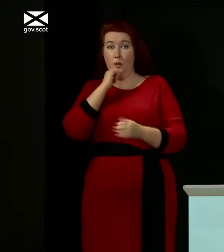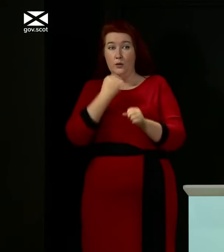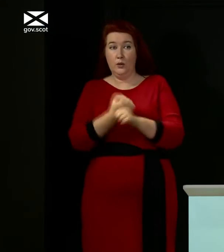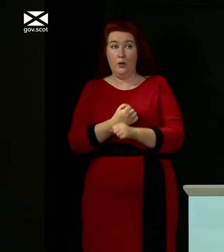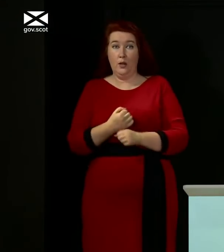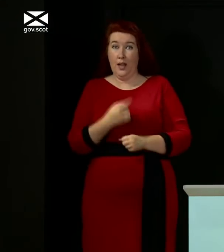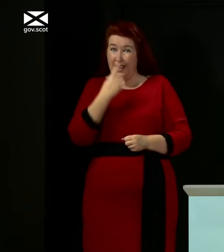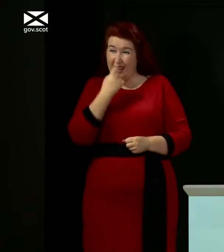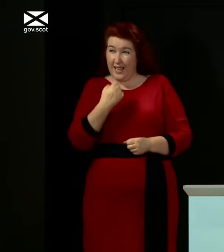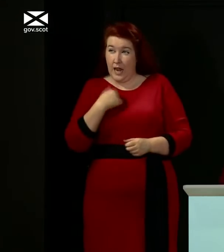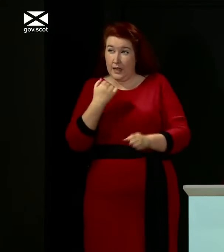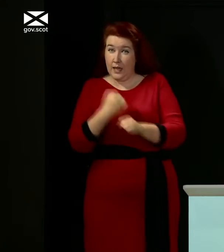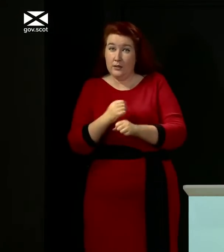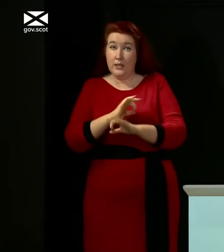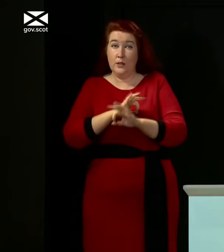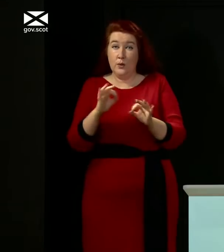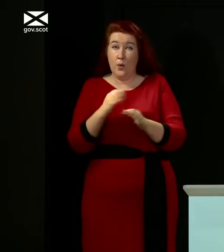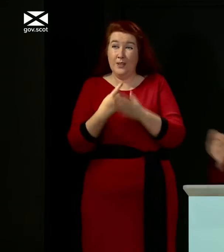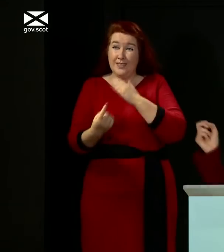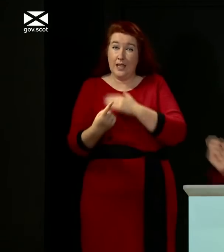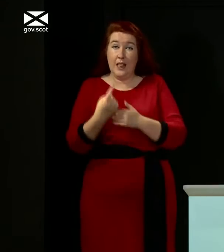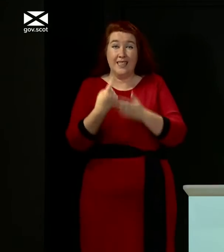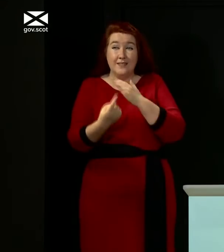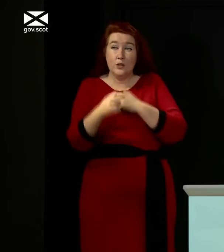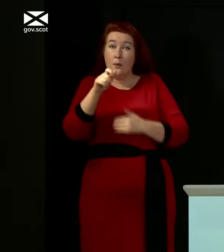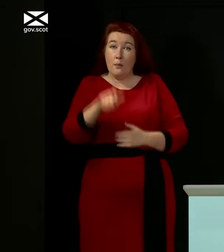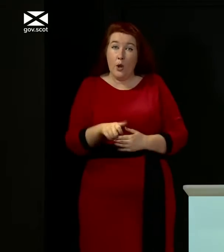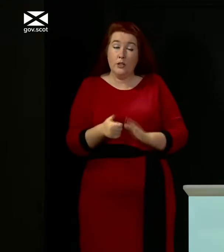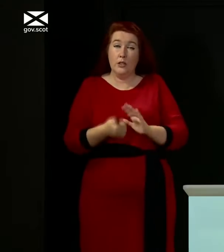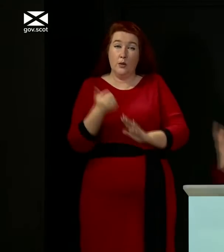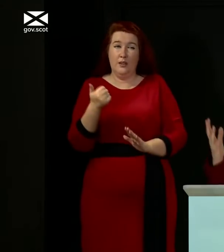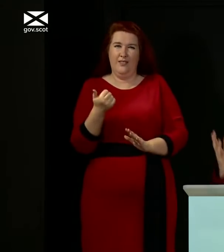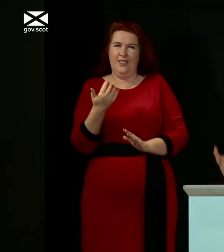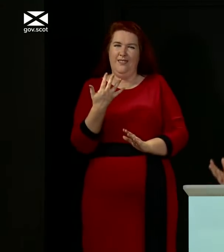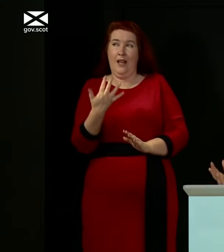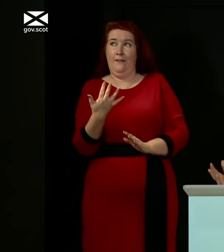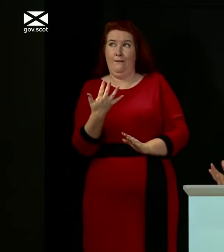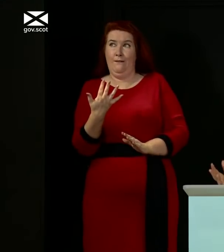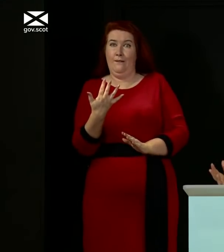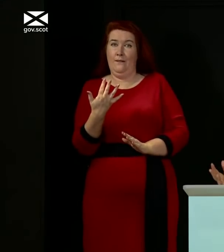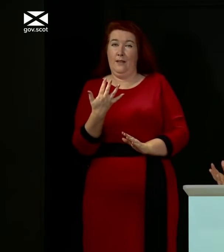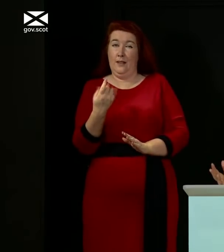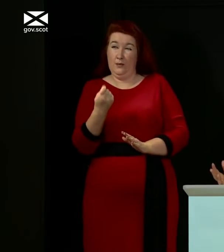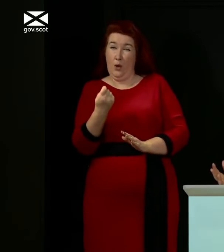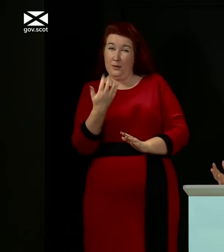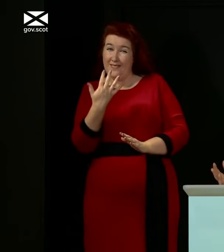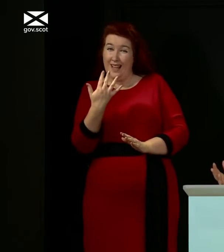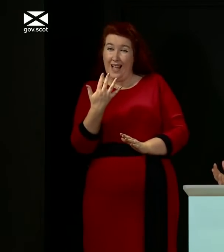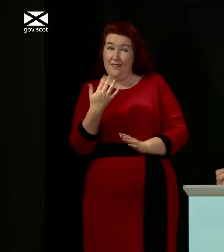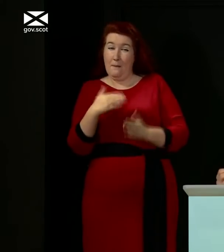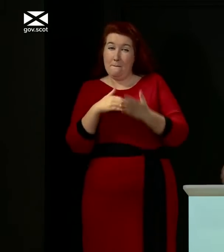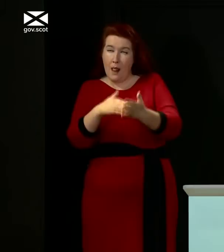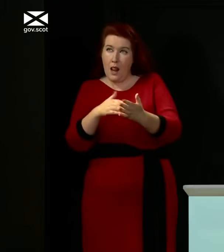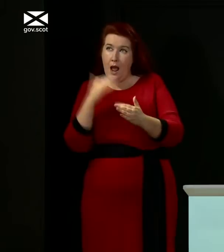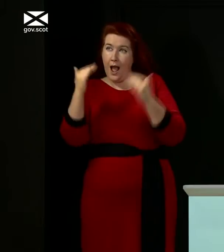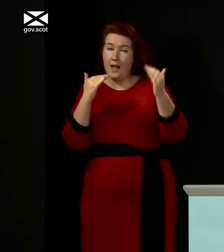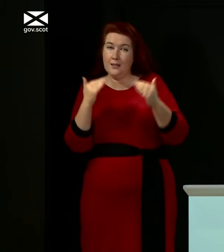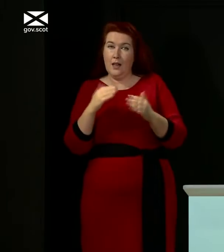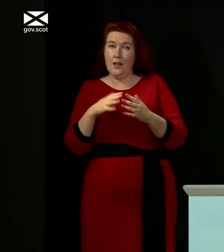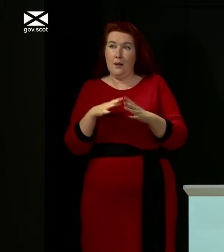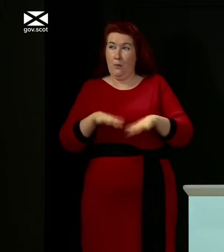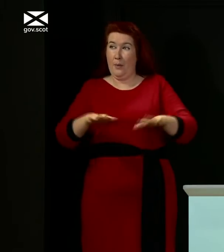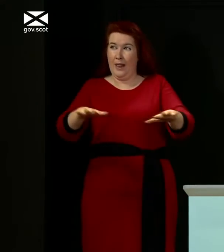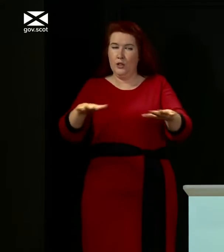no single individual out of a population of 5 or almost 5 million in terms of the adult population, that no